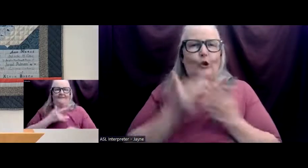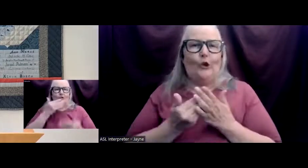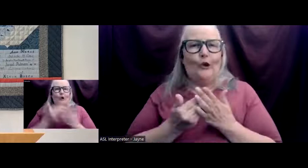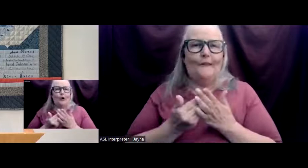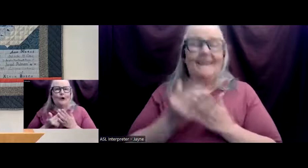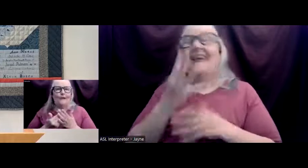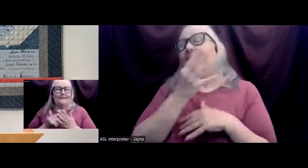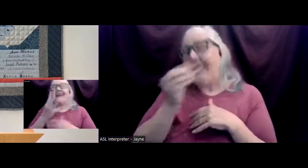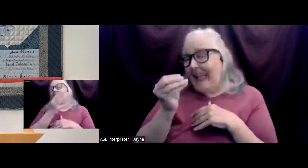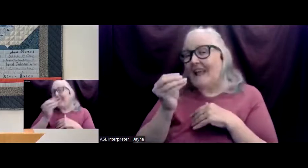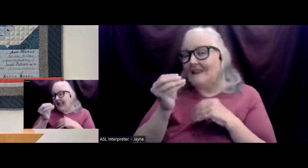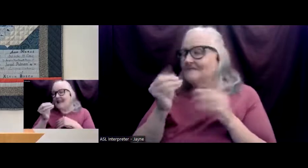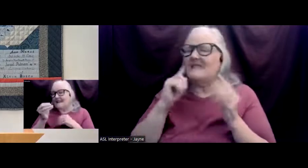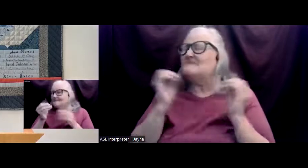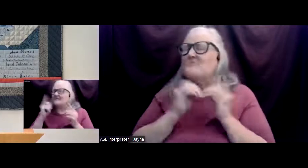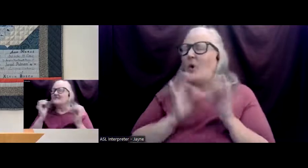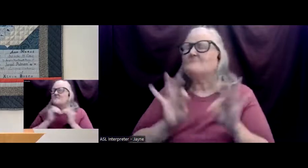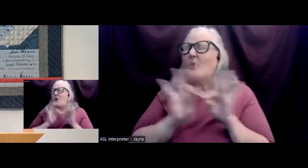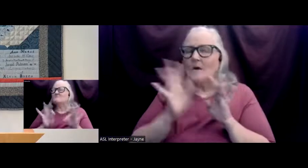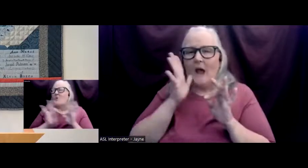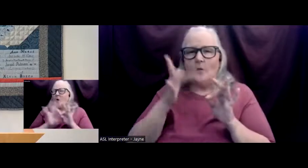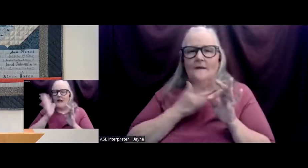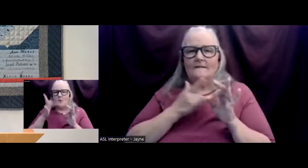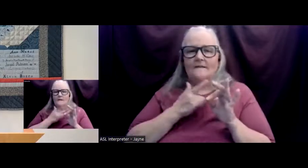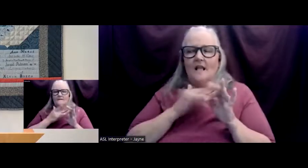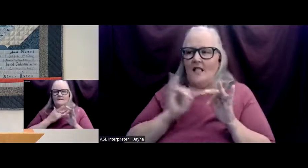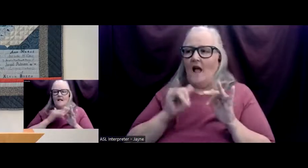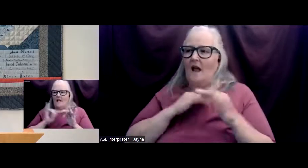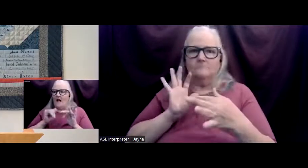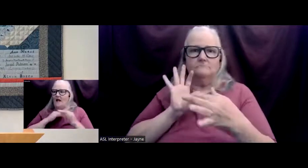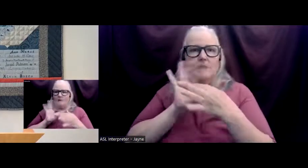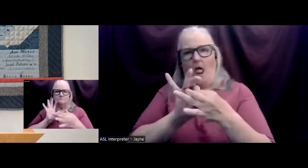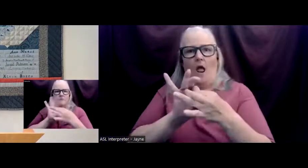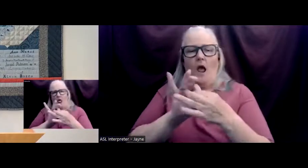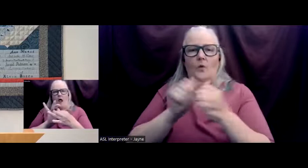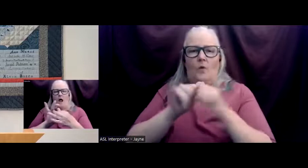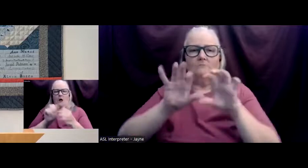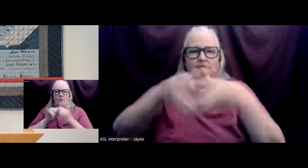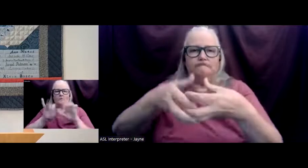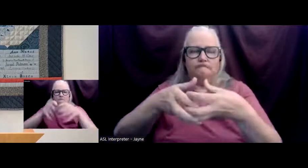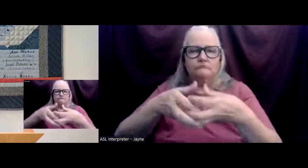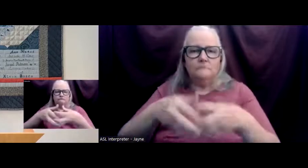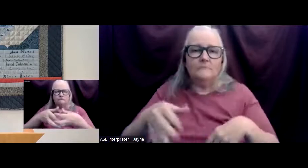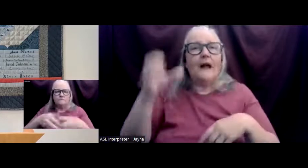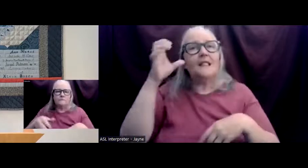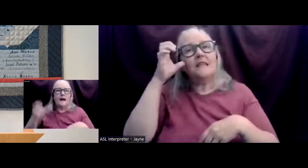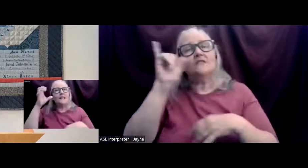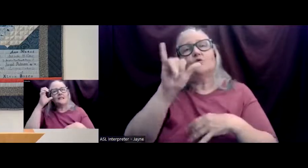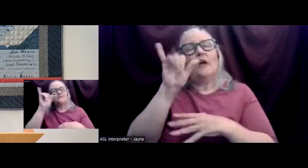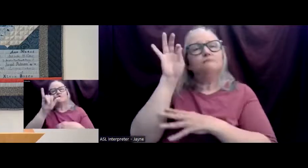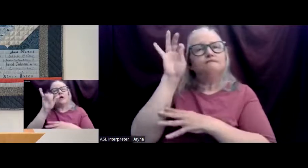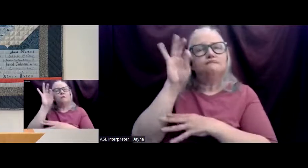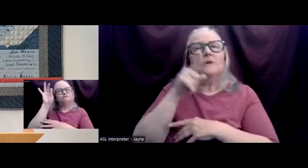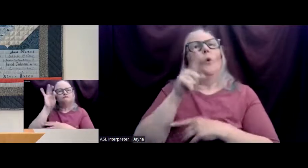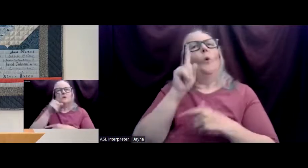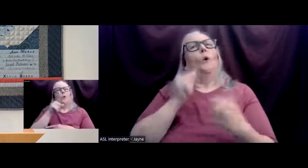importantly, I'm going to feel that nourishing sense of belonging. I'm going to hear sermons that challenge my thinking and